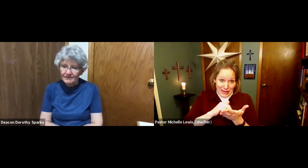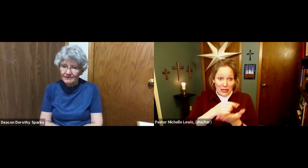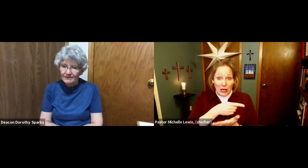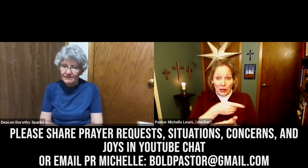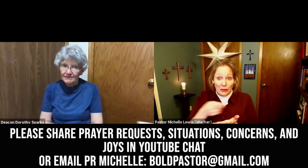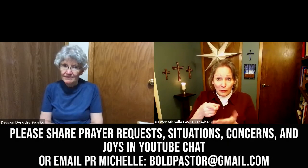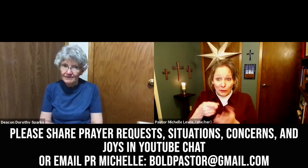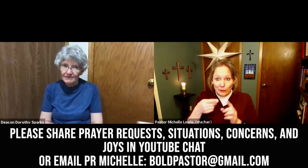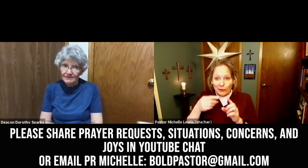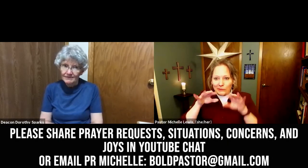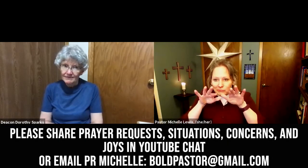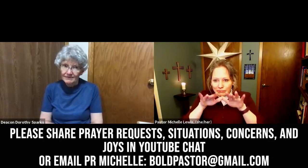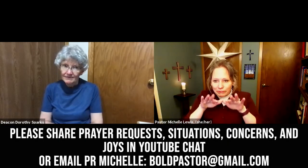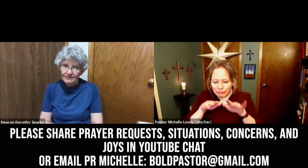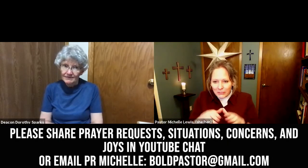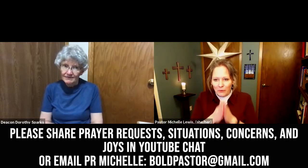another?